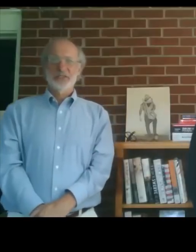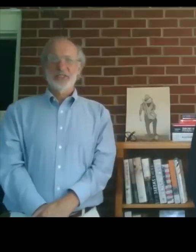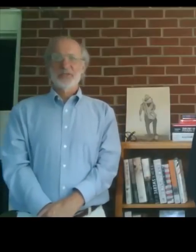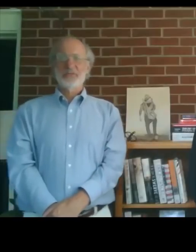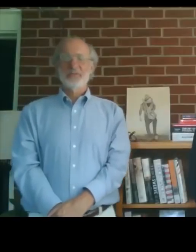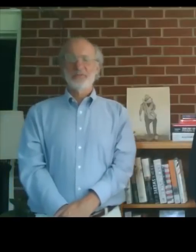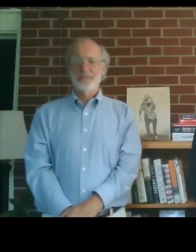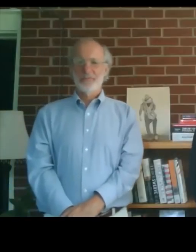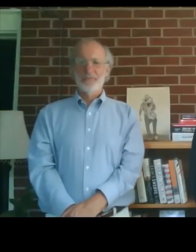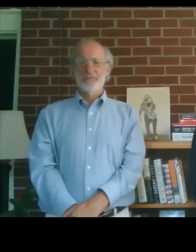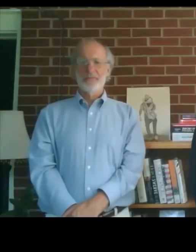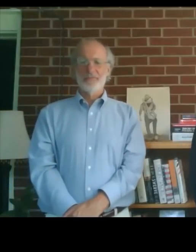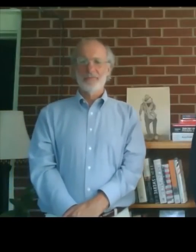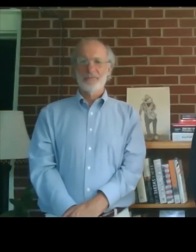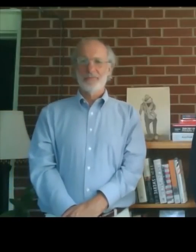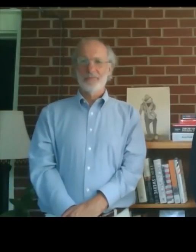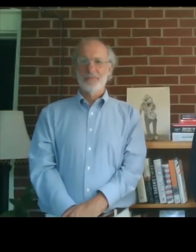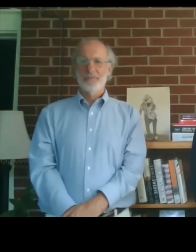Your turn.